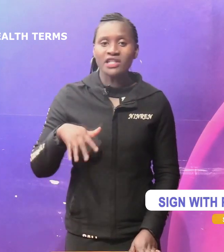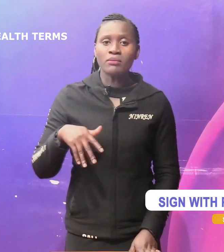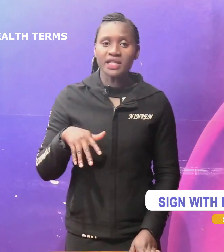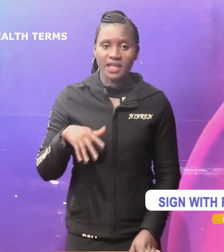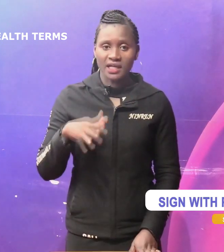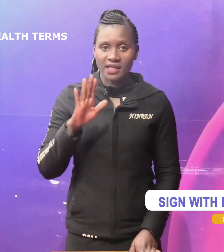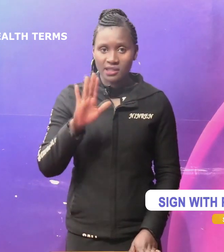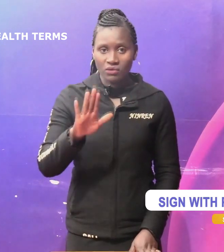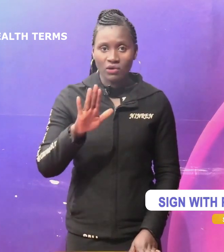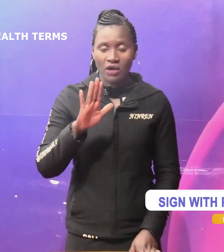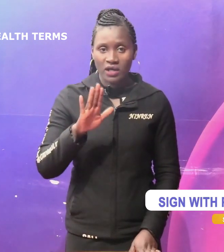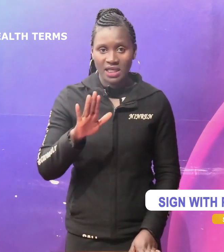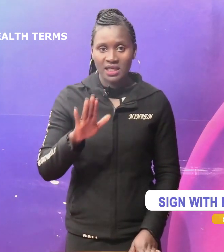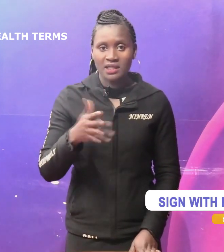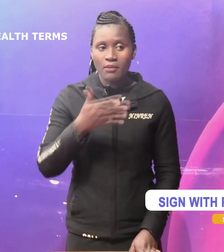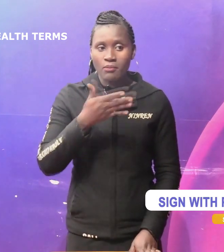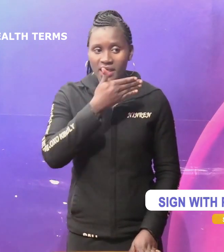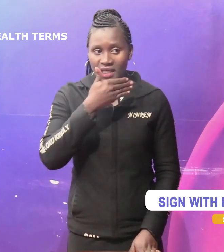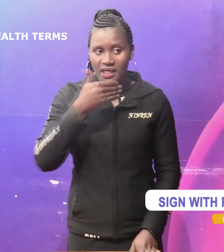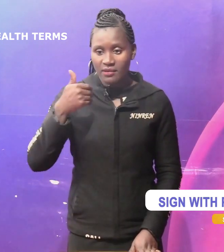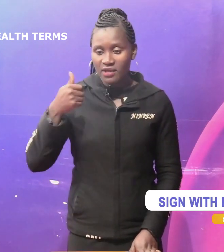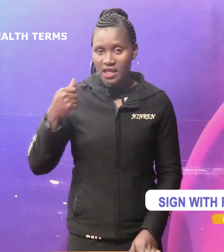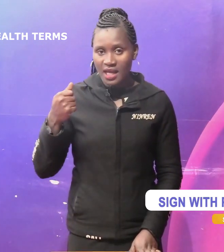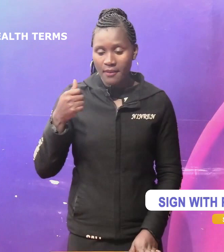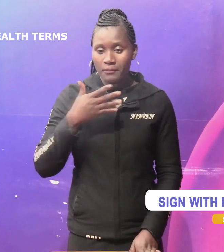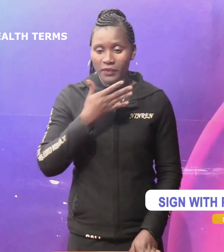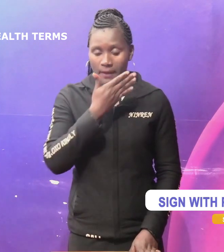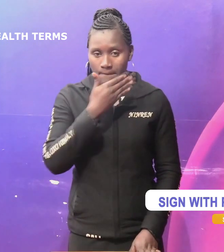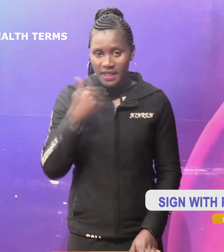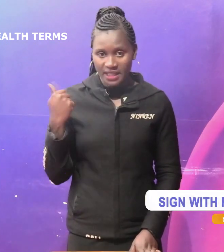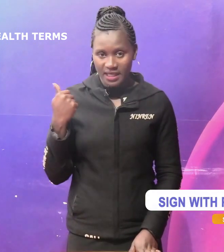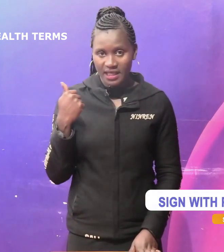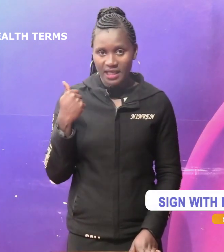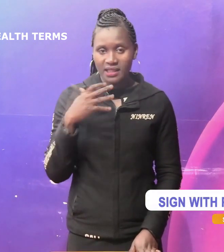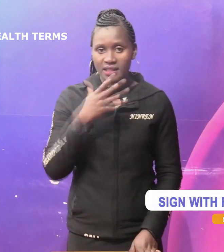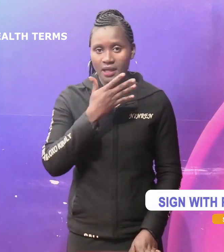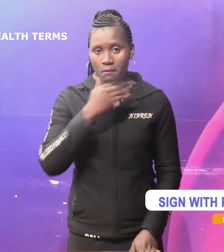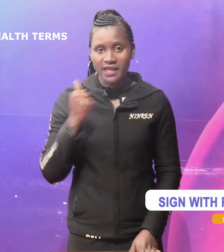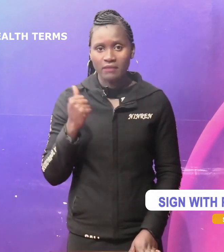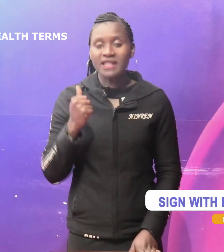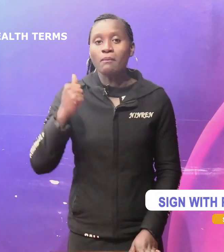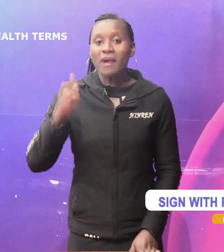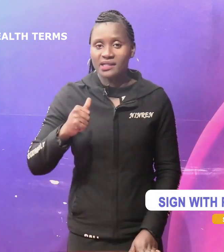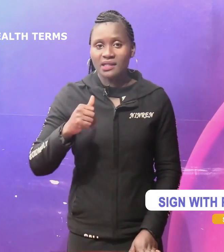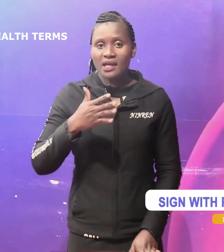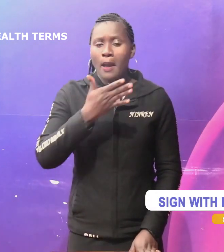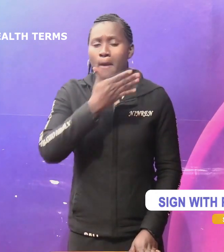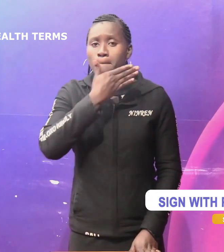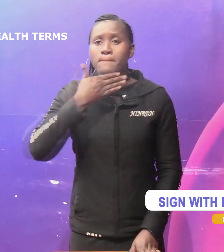better, just look how I saying it. Better coming here, better, like this, better. But best, best,